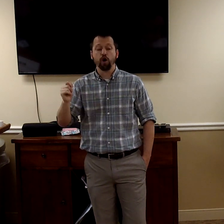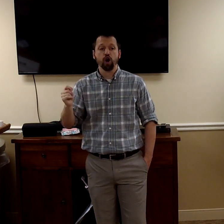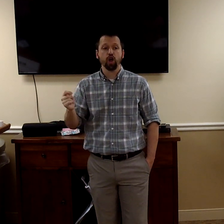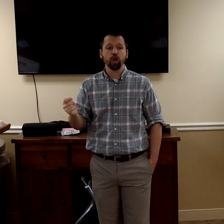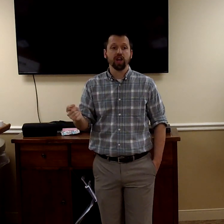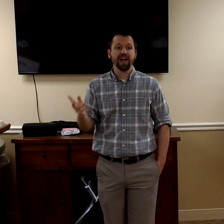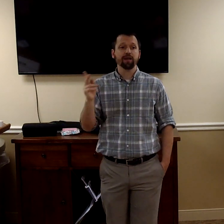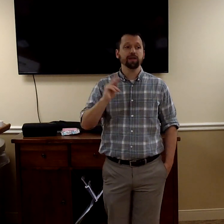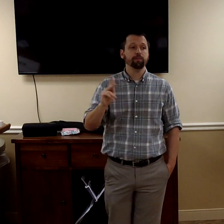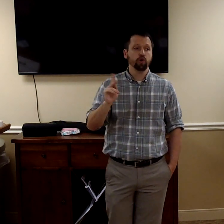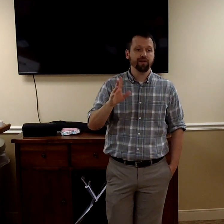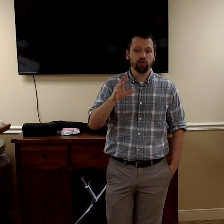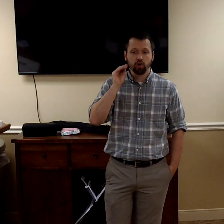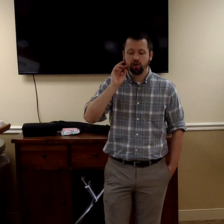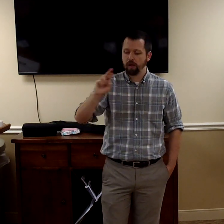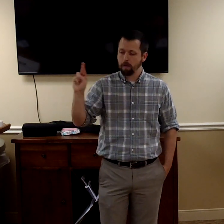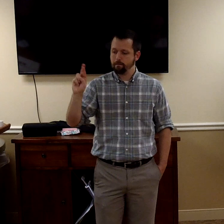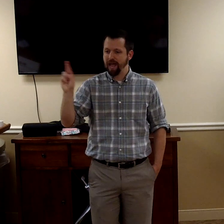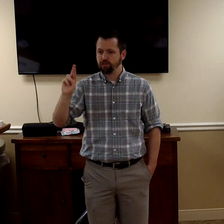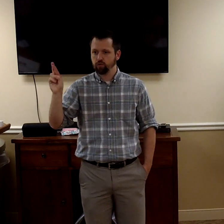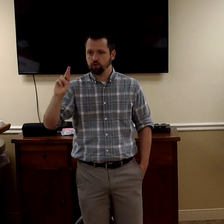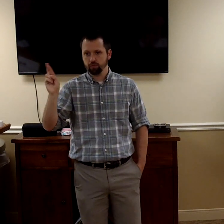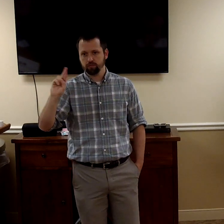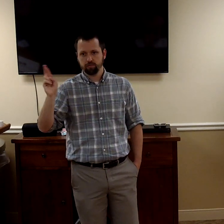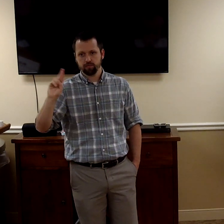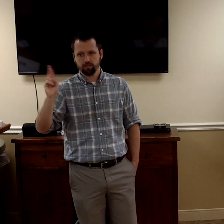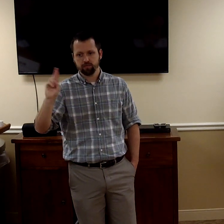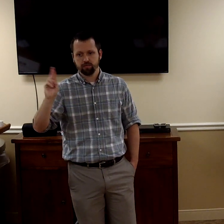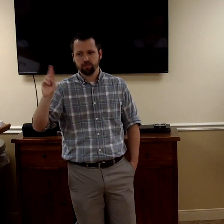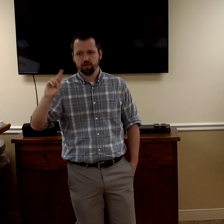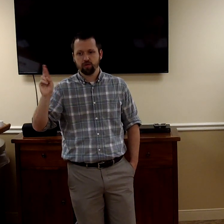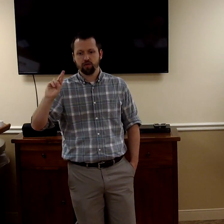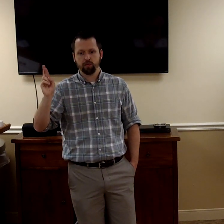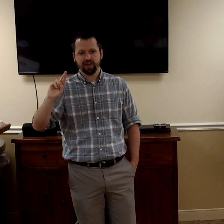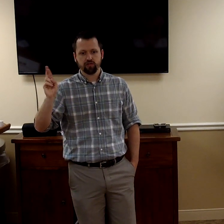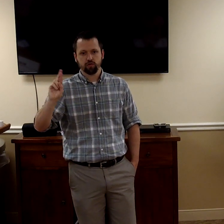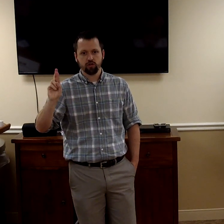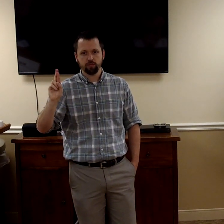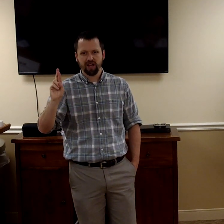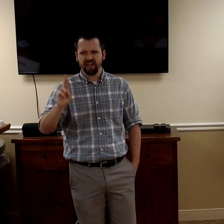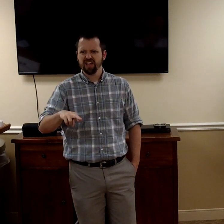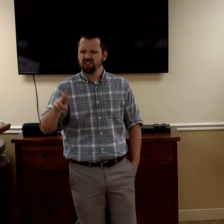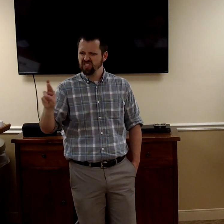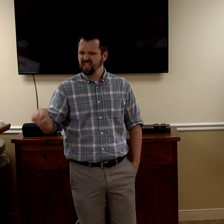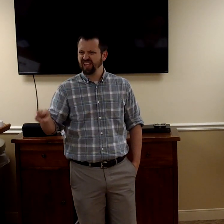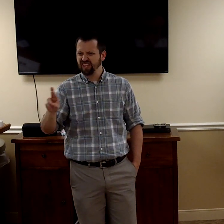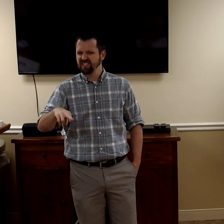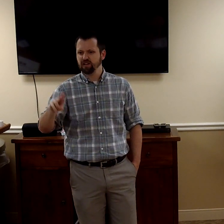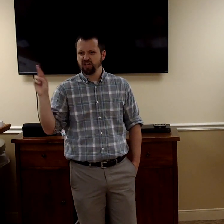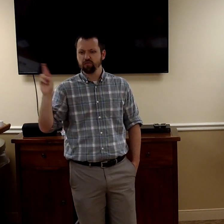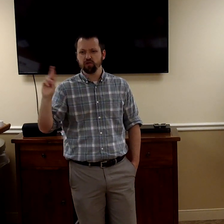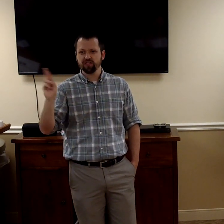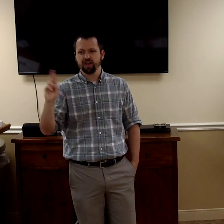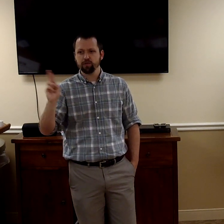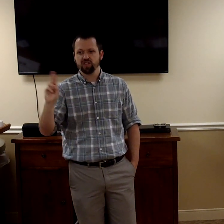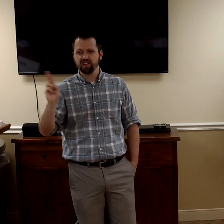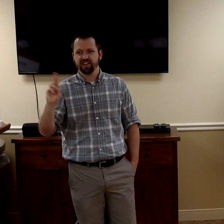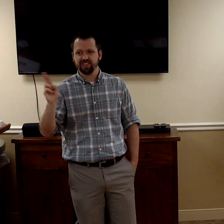a lot of people have learned bathroom or restroom. You see it like this sometimes. Most of the time you see it like